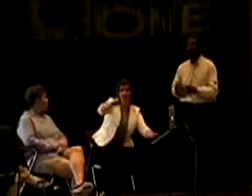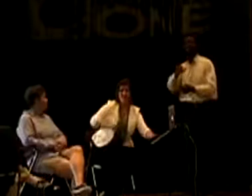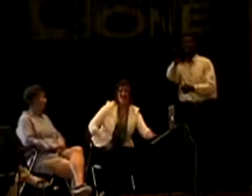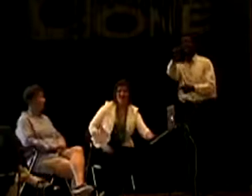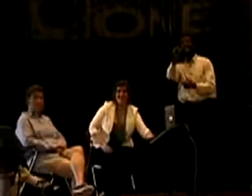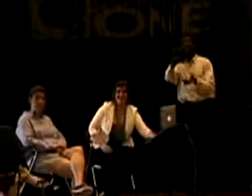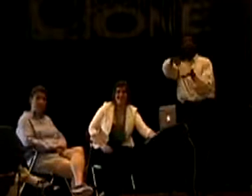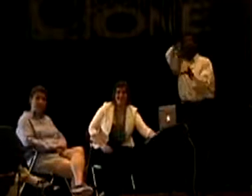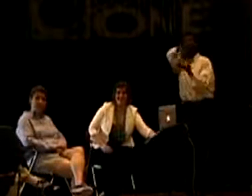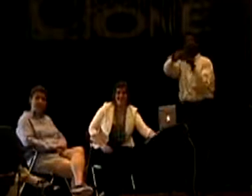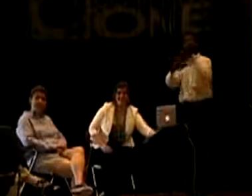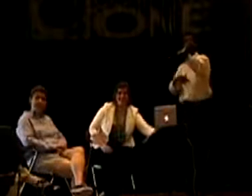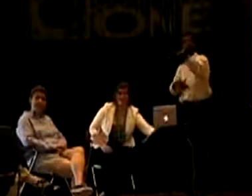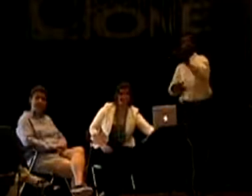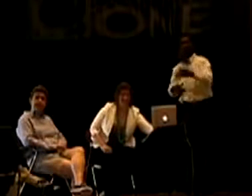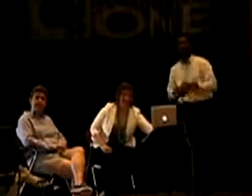Yes, we have a question over there.